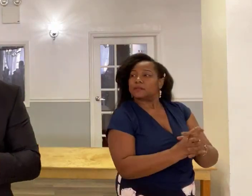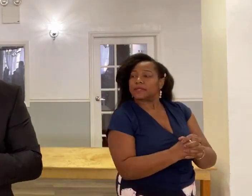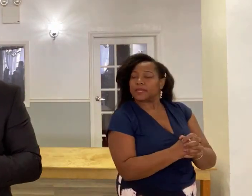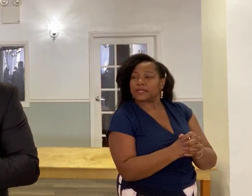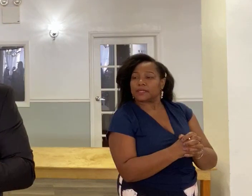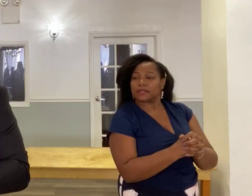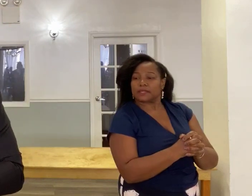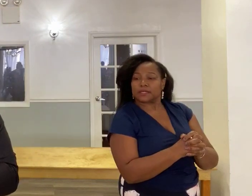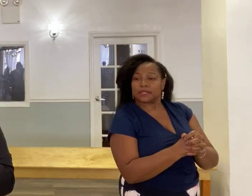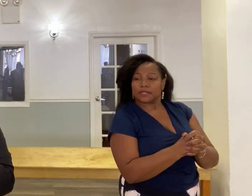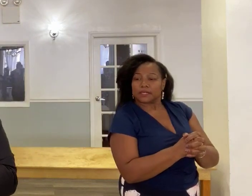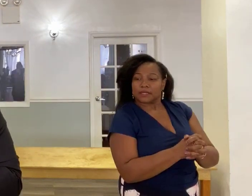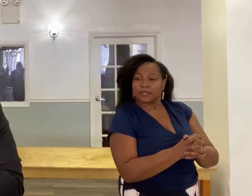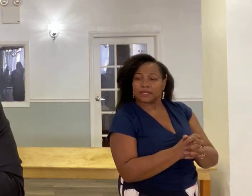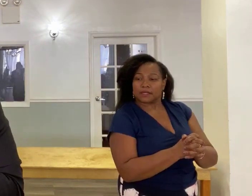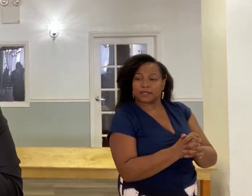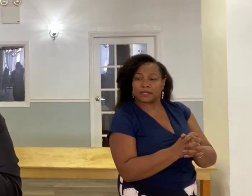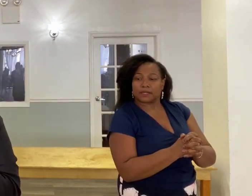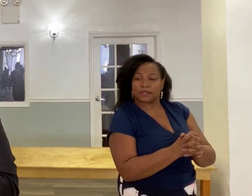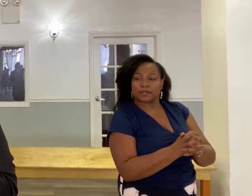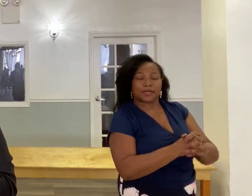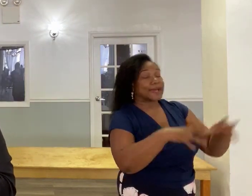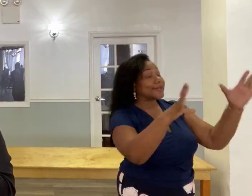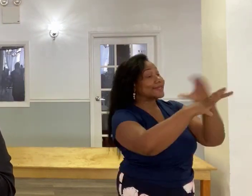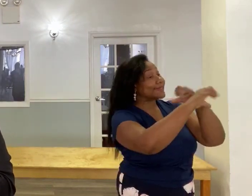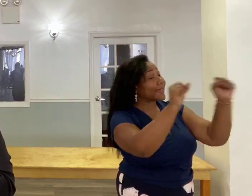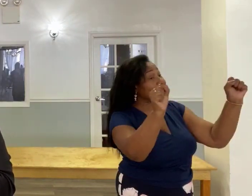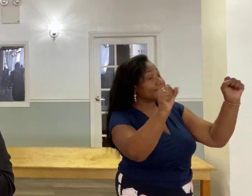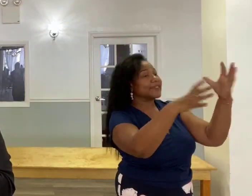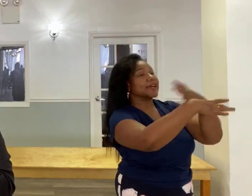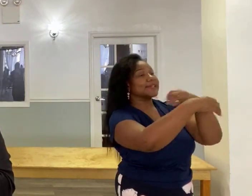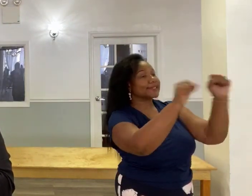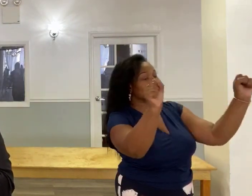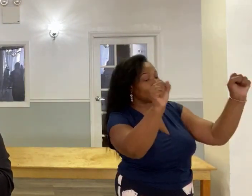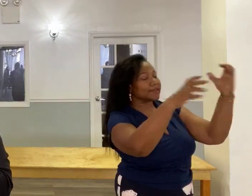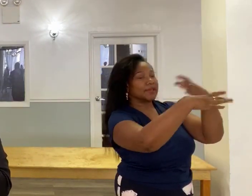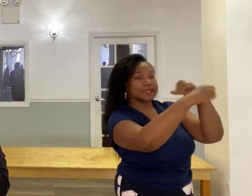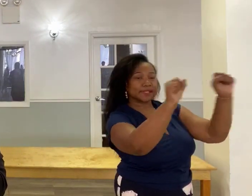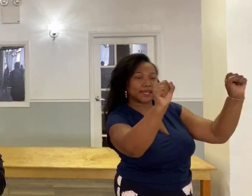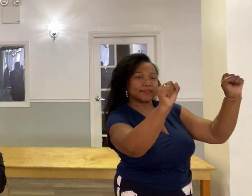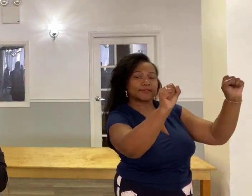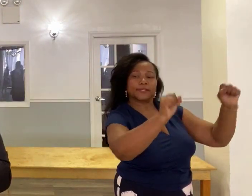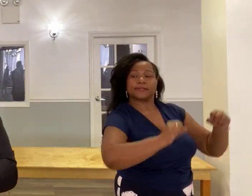right. We will sing Saved, Saved.